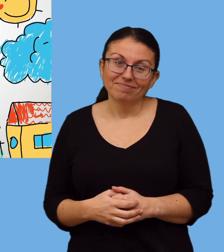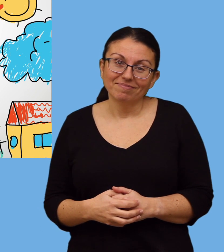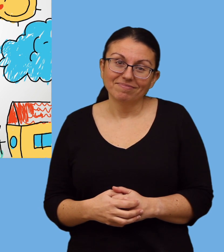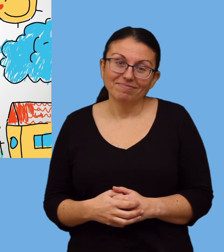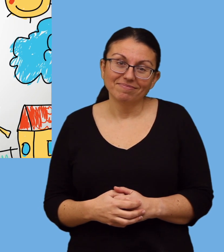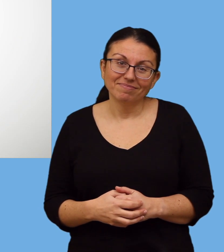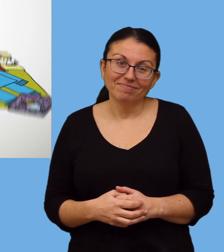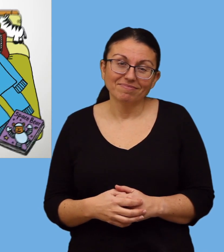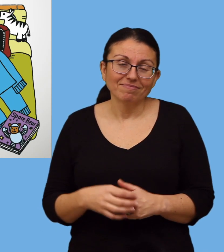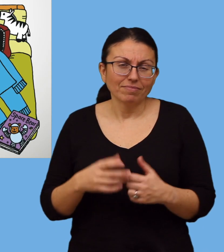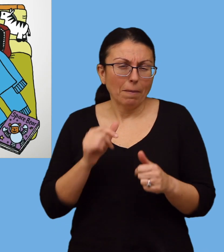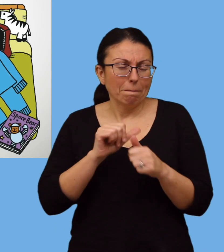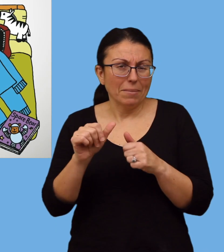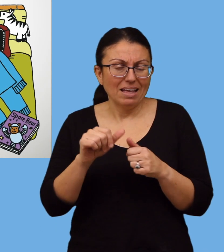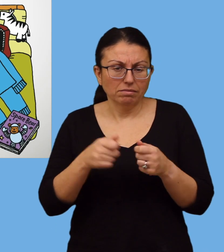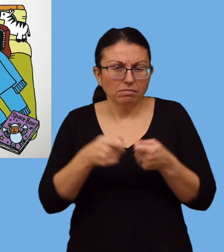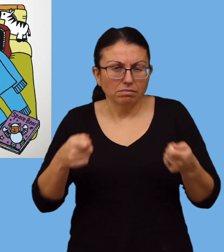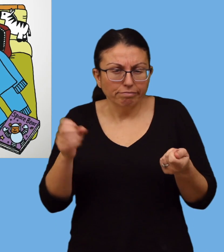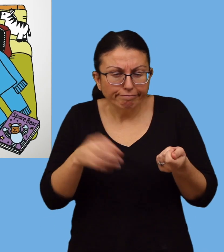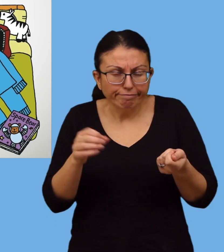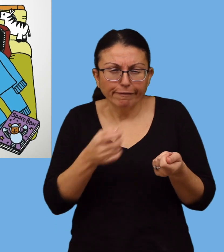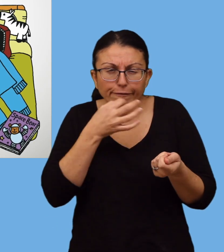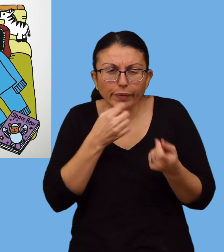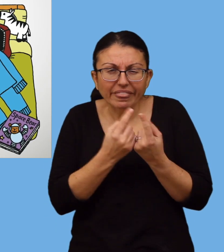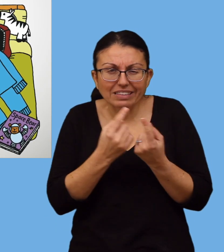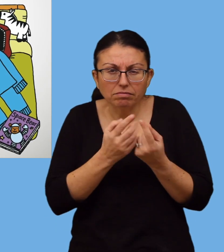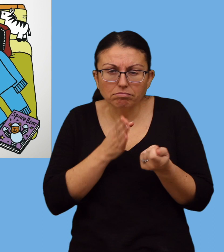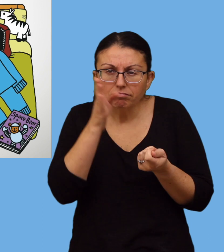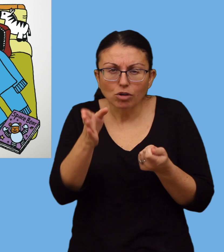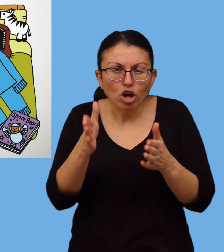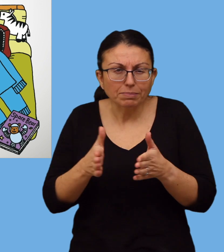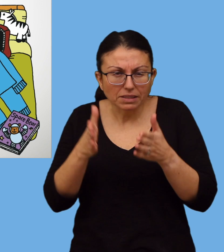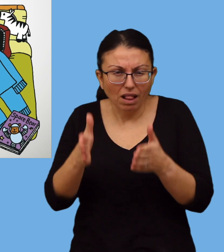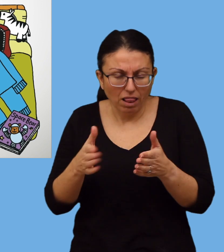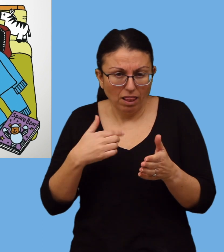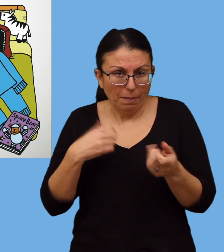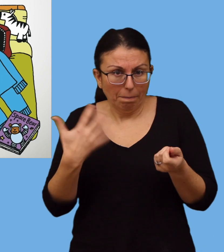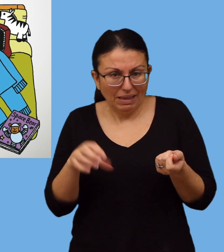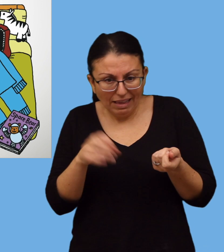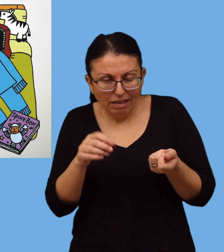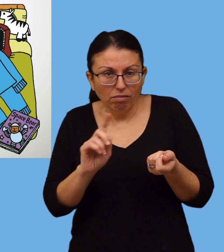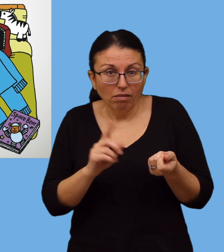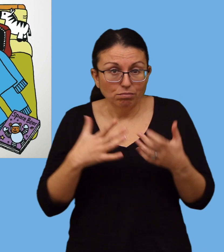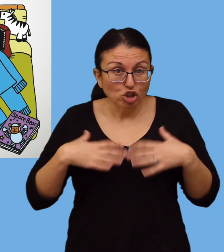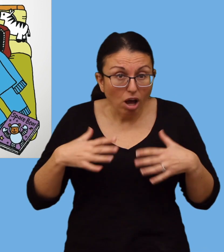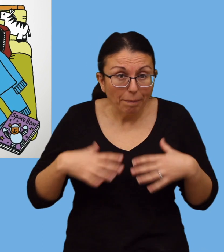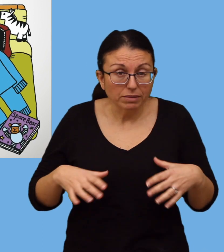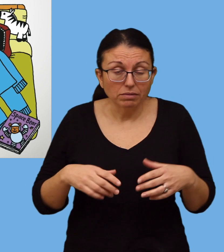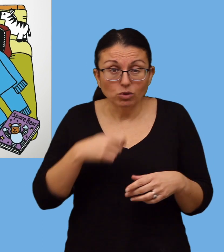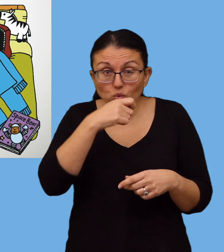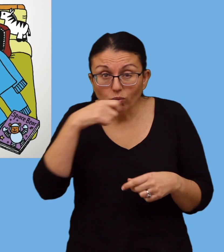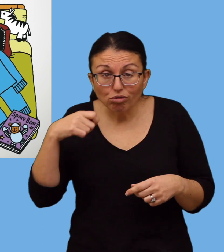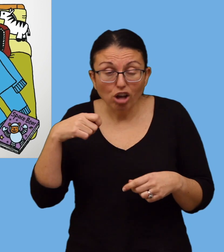Getting ready. It's best if you take a few things with you to the hospital. I packed some pyjamas, my